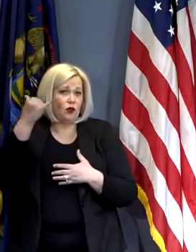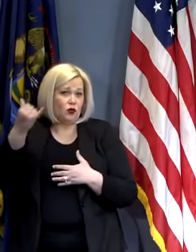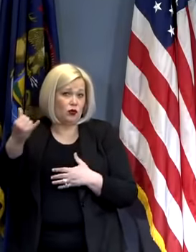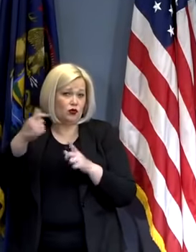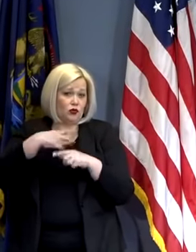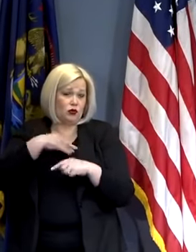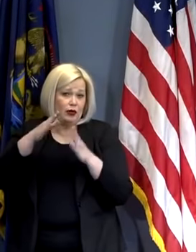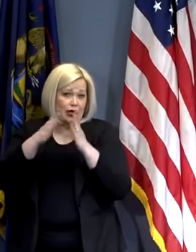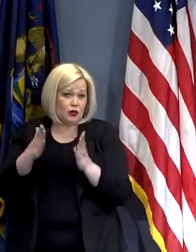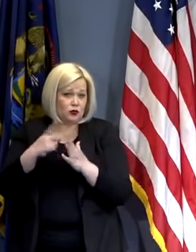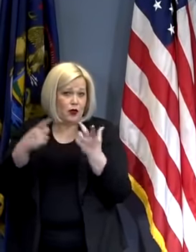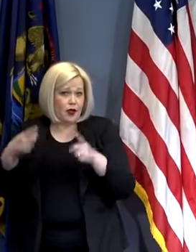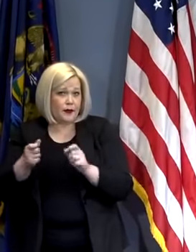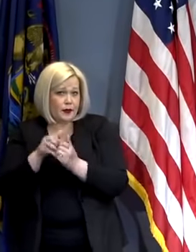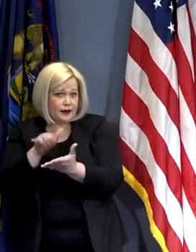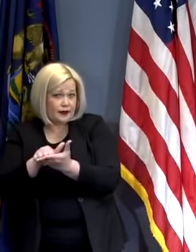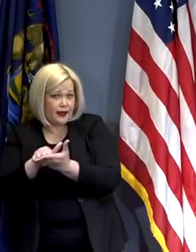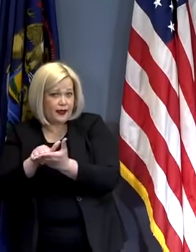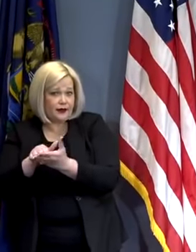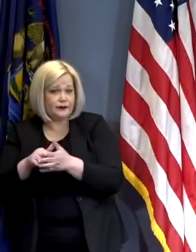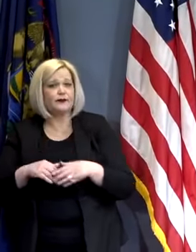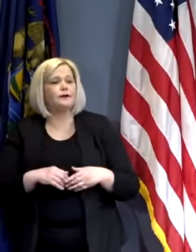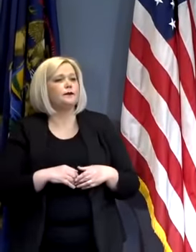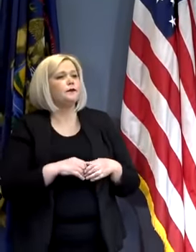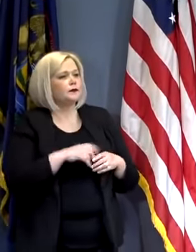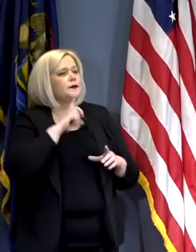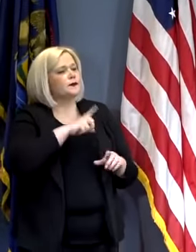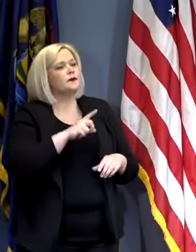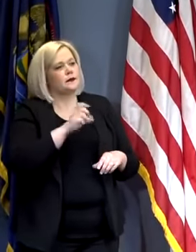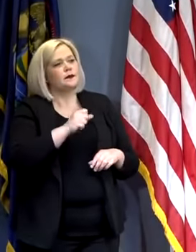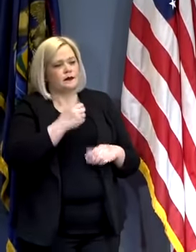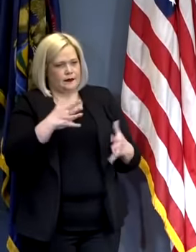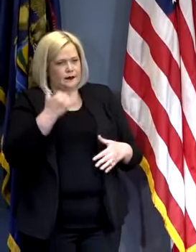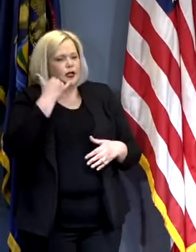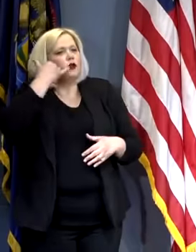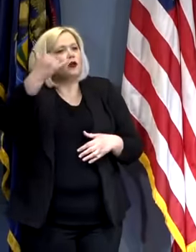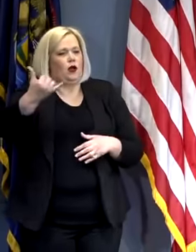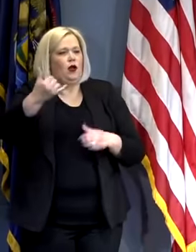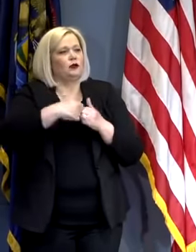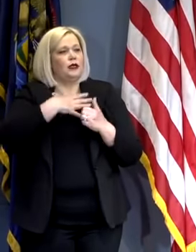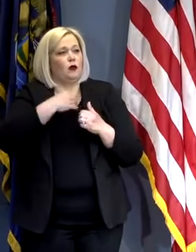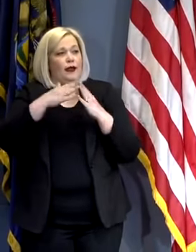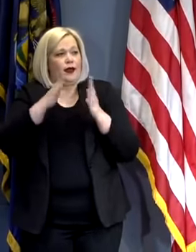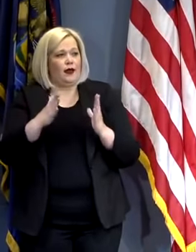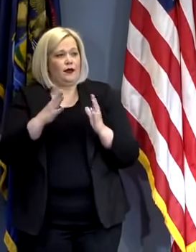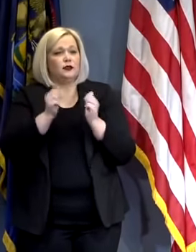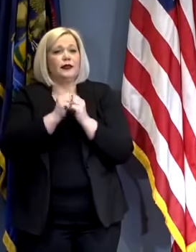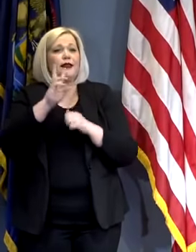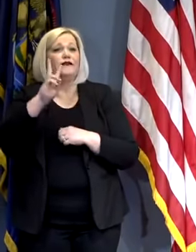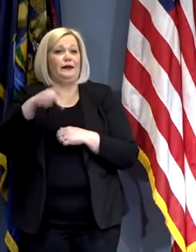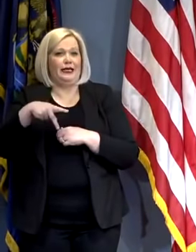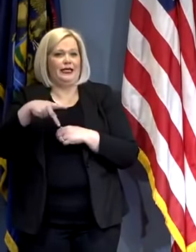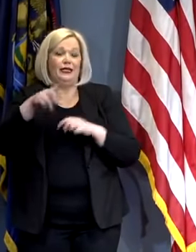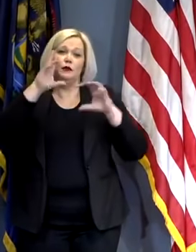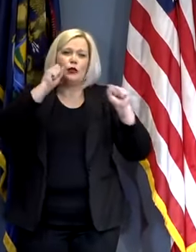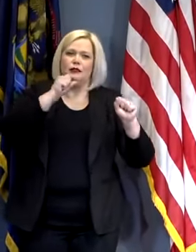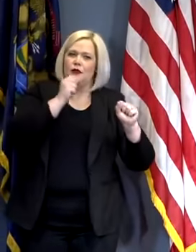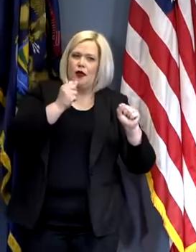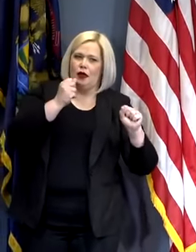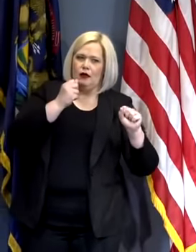you asked for. So there was a call. We were on with the vice president. The president was not on today's